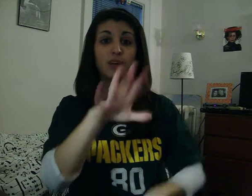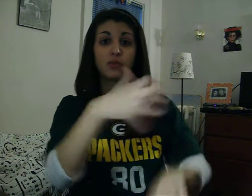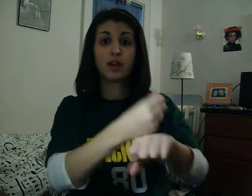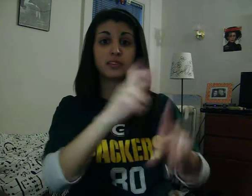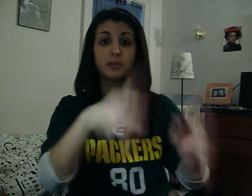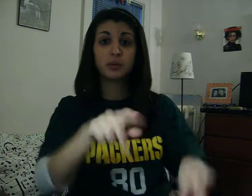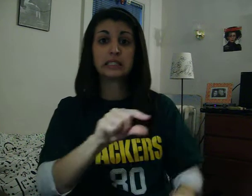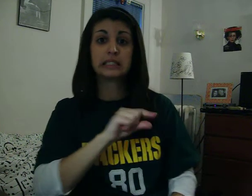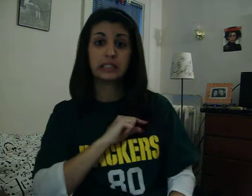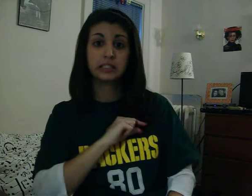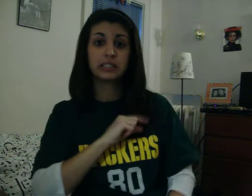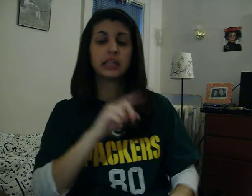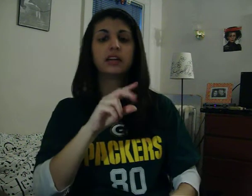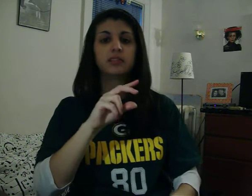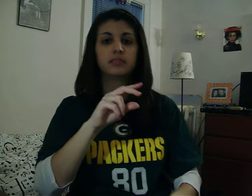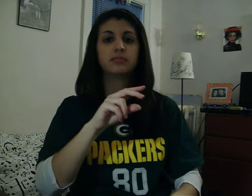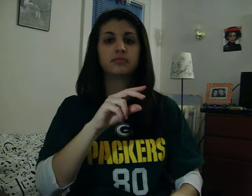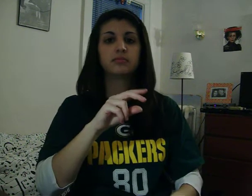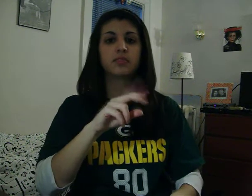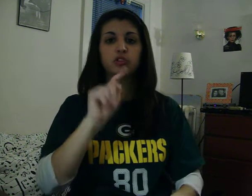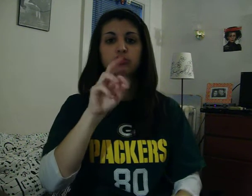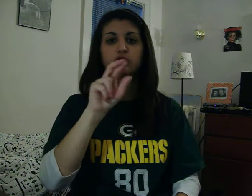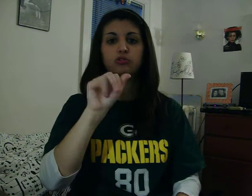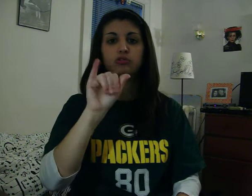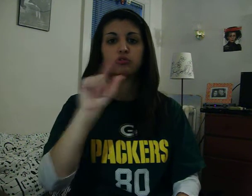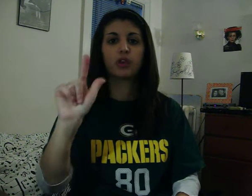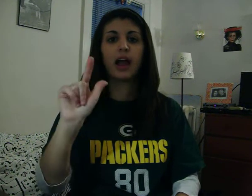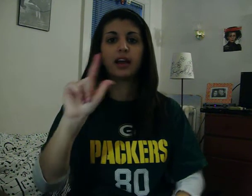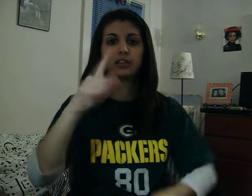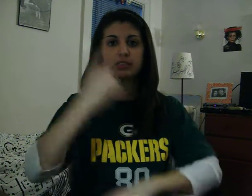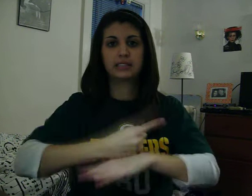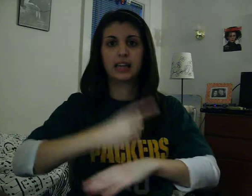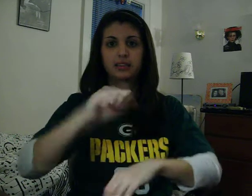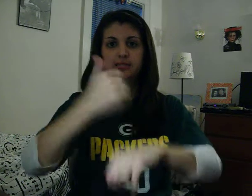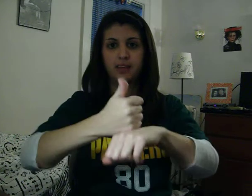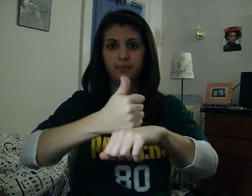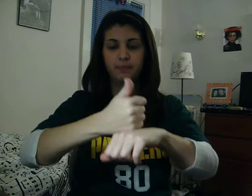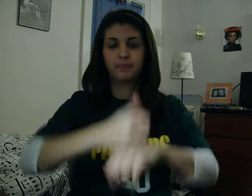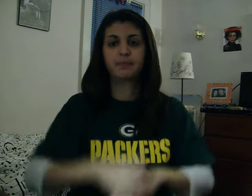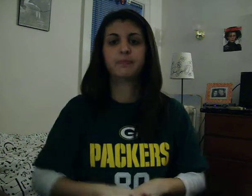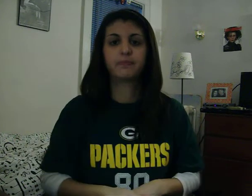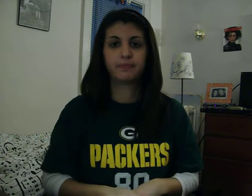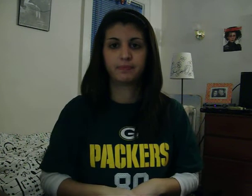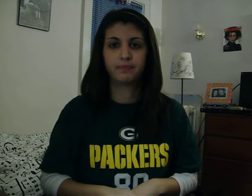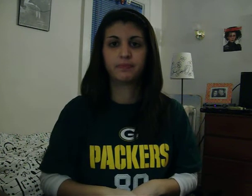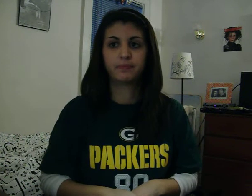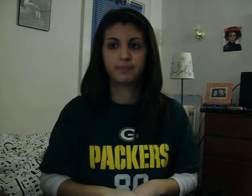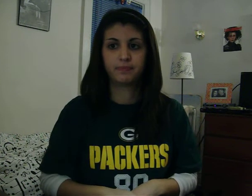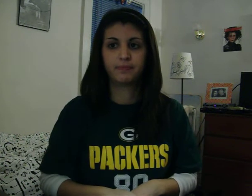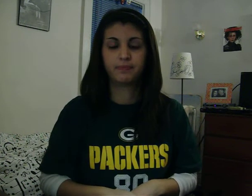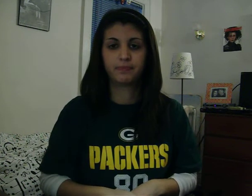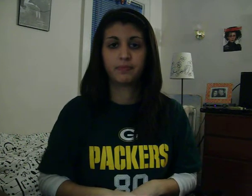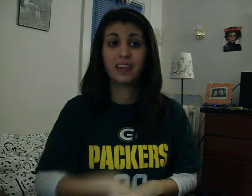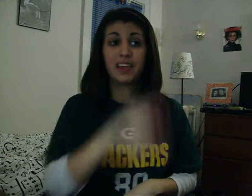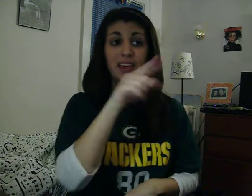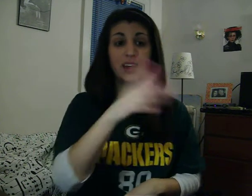During the trial, if the defendant is found guilty, he is then sent to the probation office on preparation for a pre-sentence report,